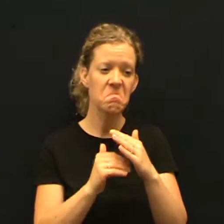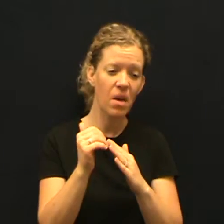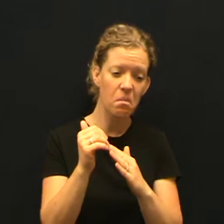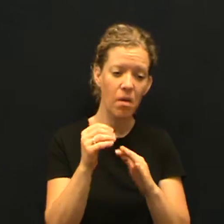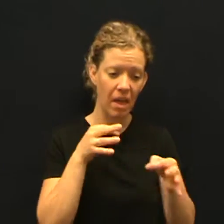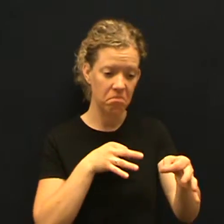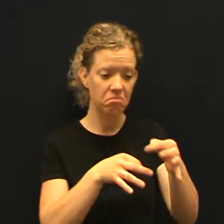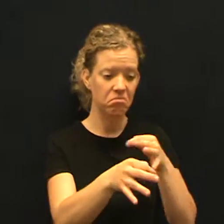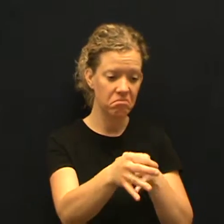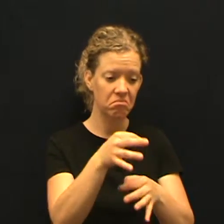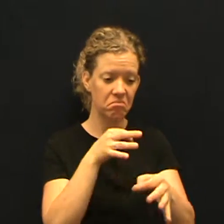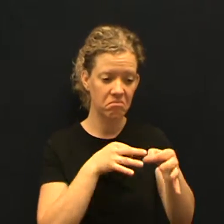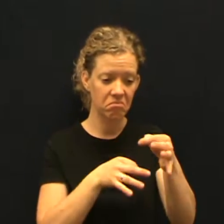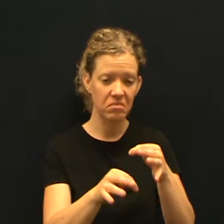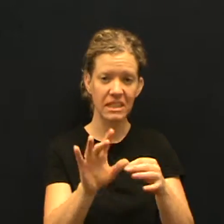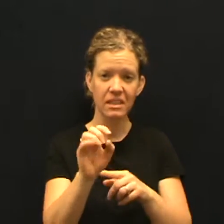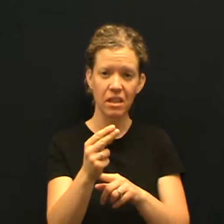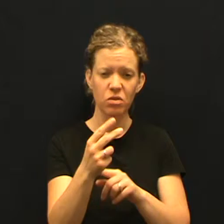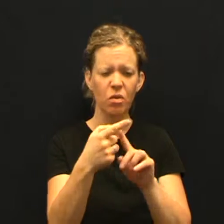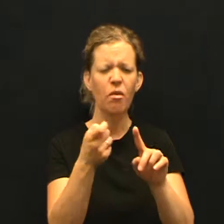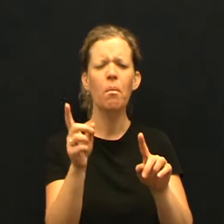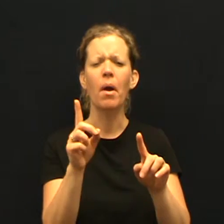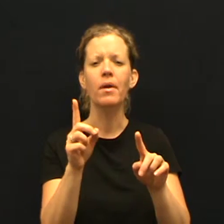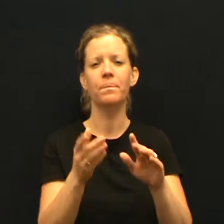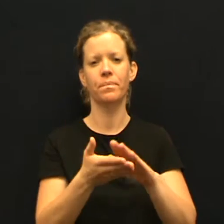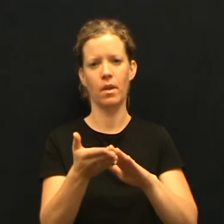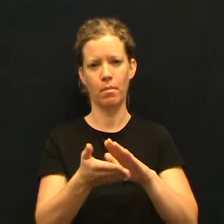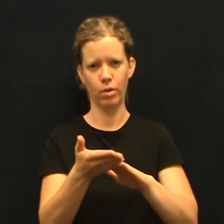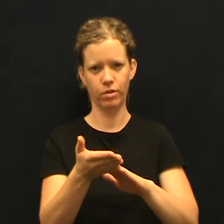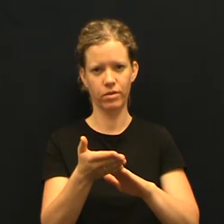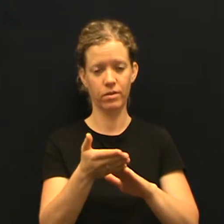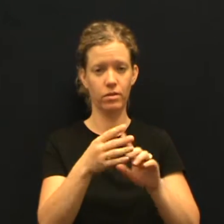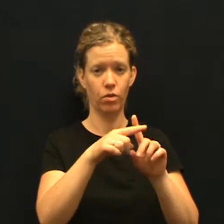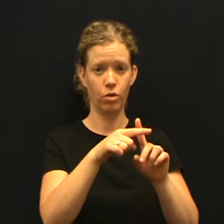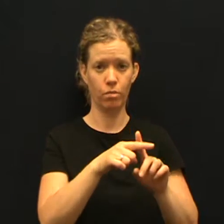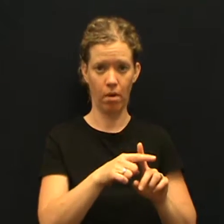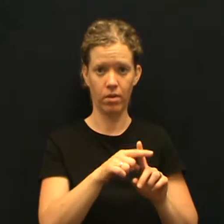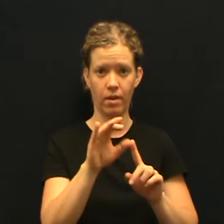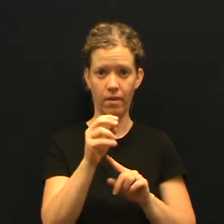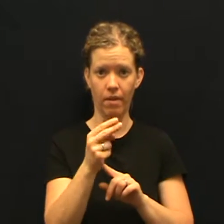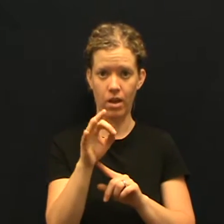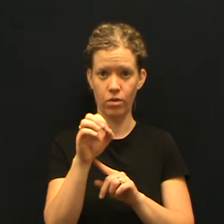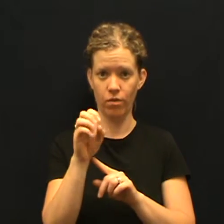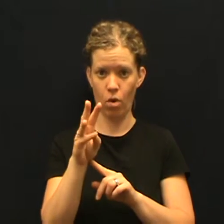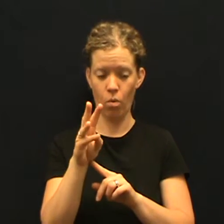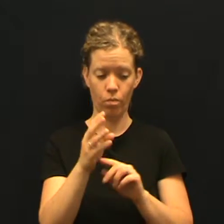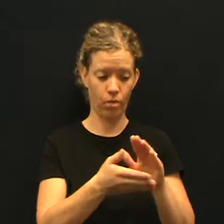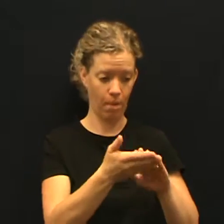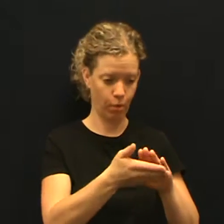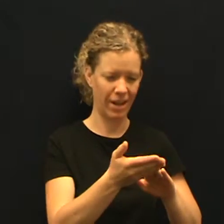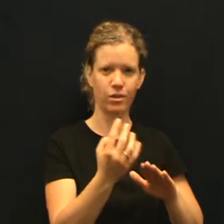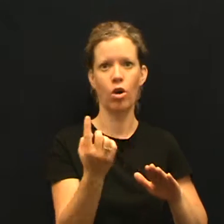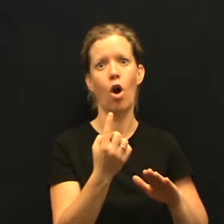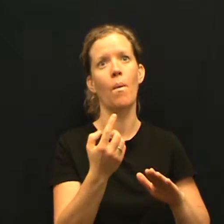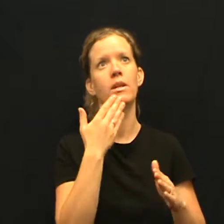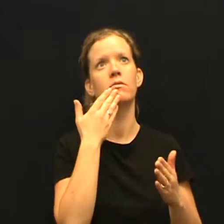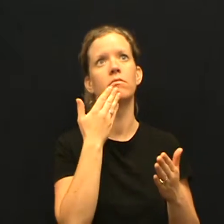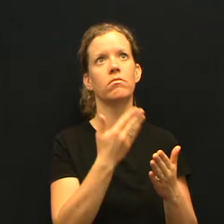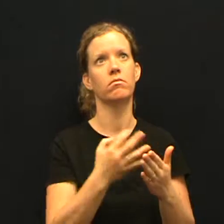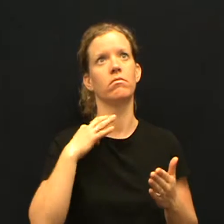cash is from our operations. We have positive cash flow from operations. That's always a good thing. We would expect that if